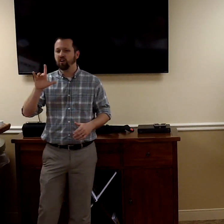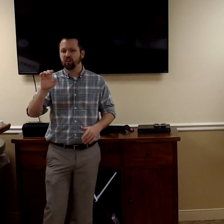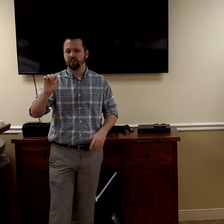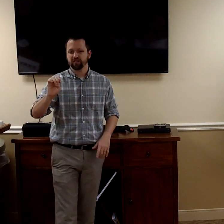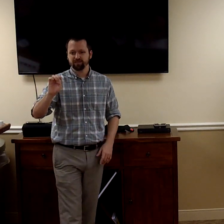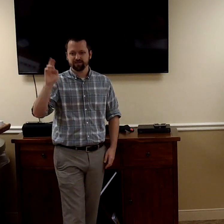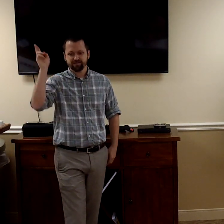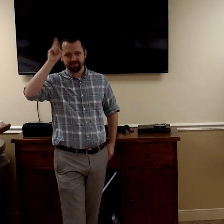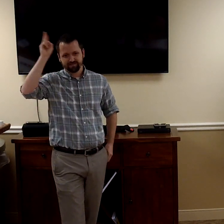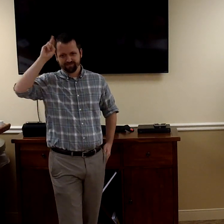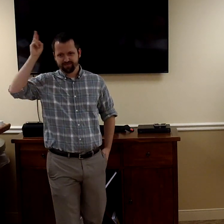Uncle.